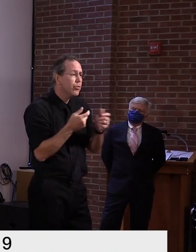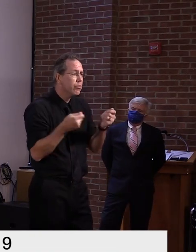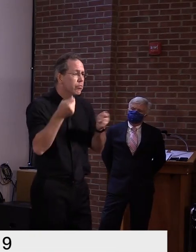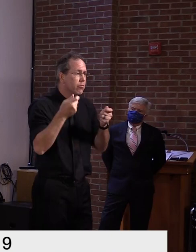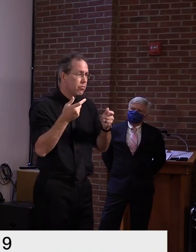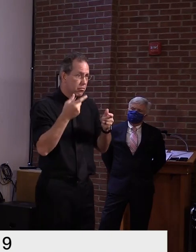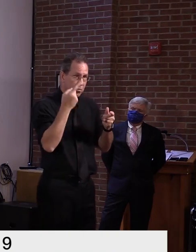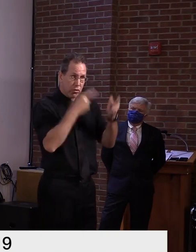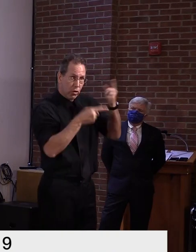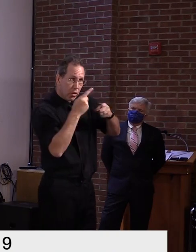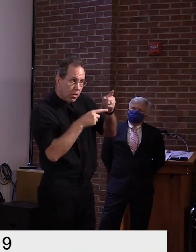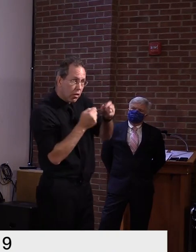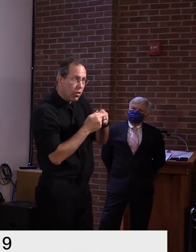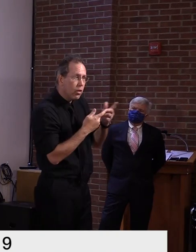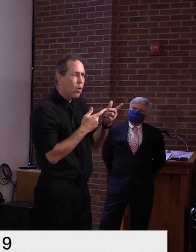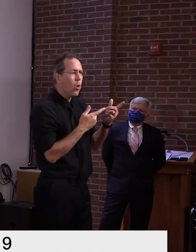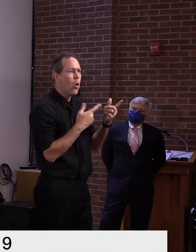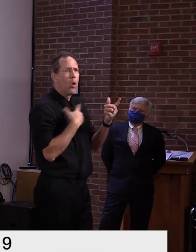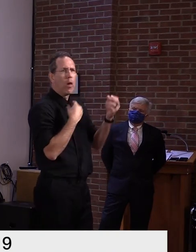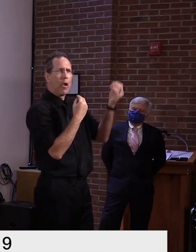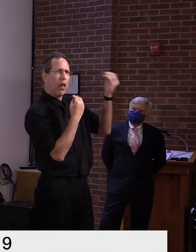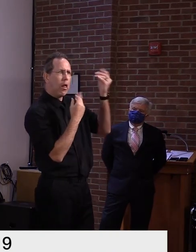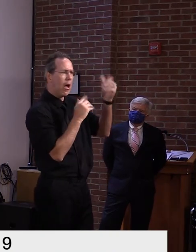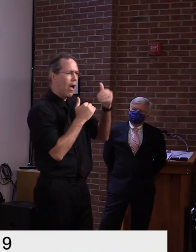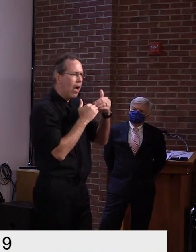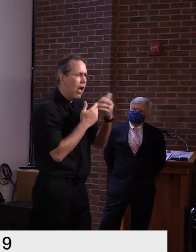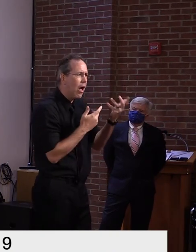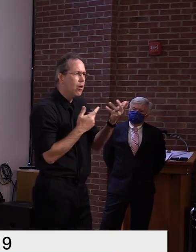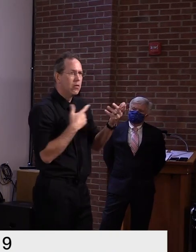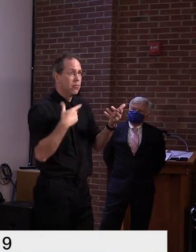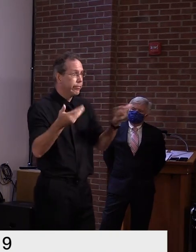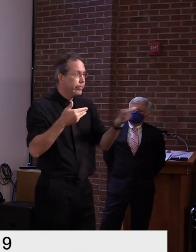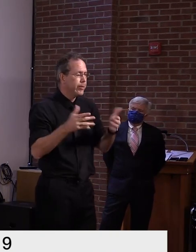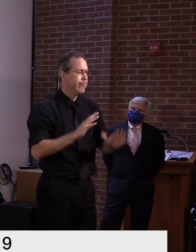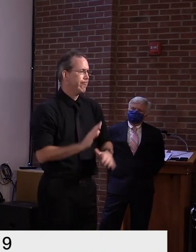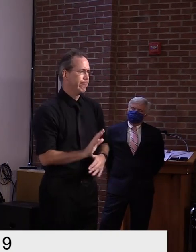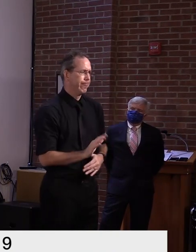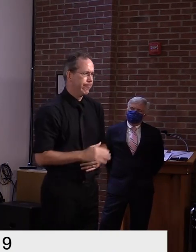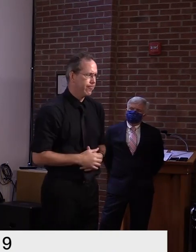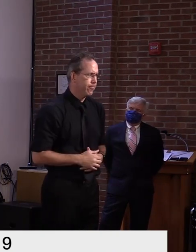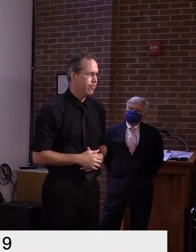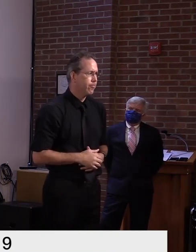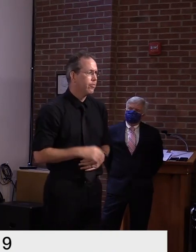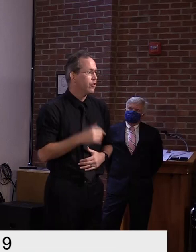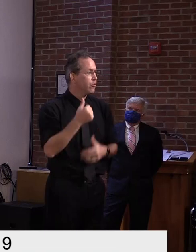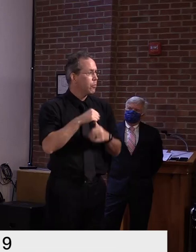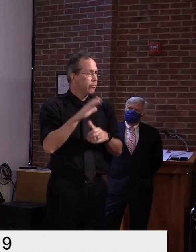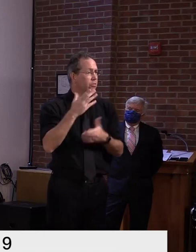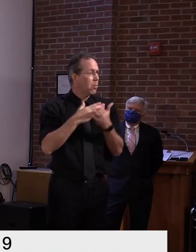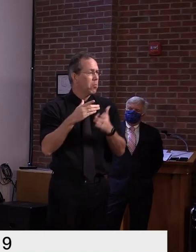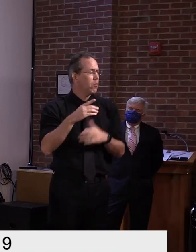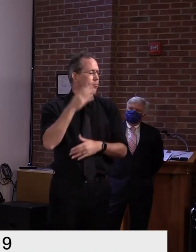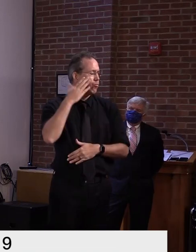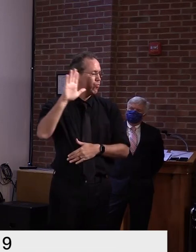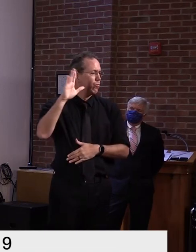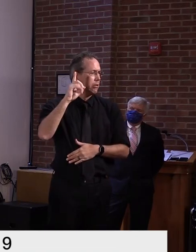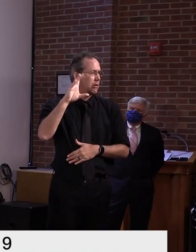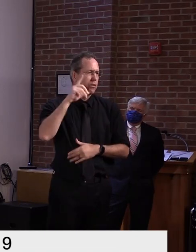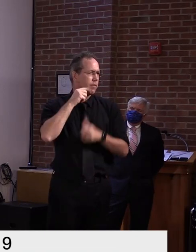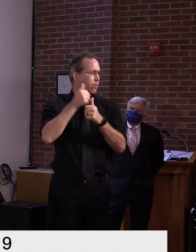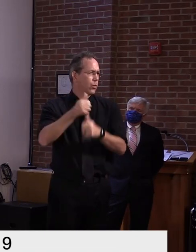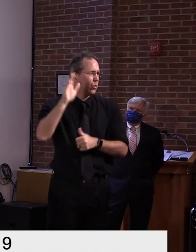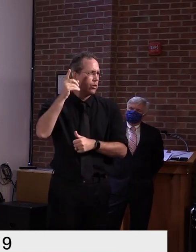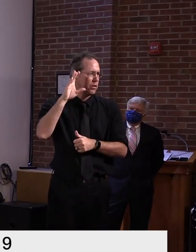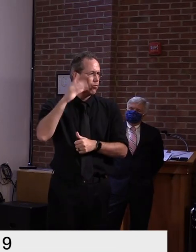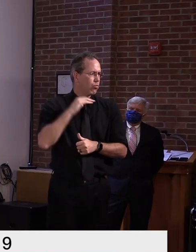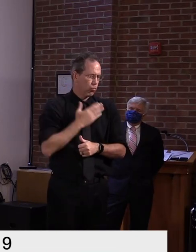think they're going to end up doing the right thing unless they have some ideological reason not to do so. So